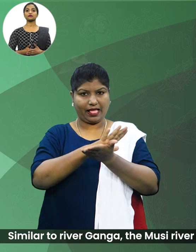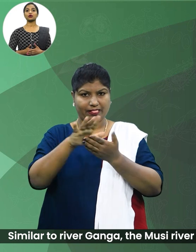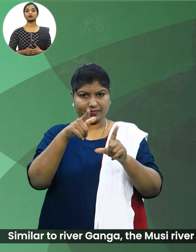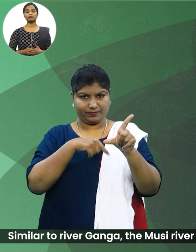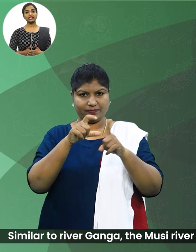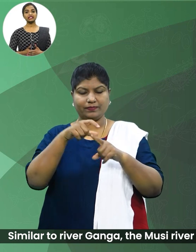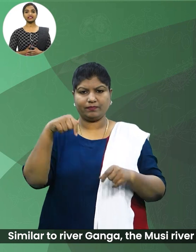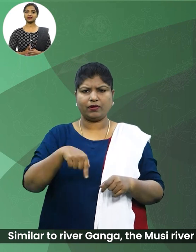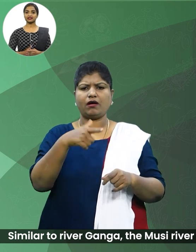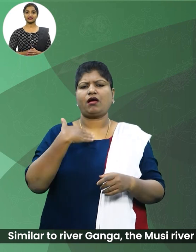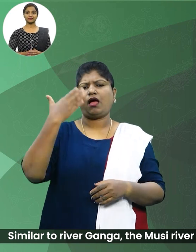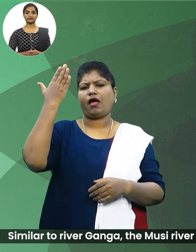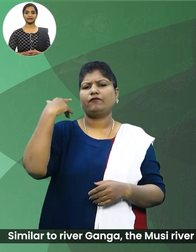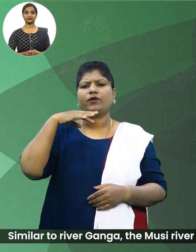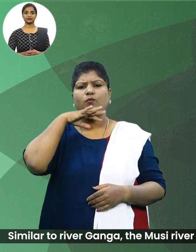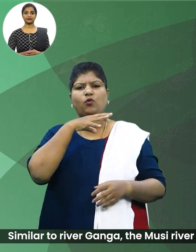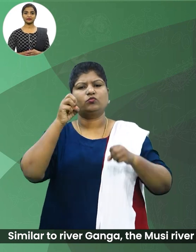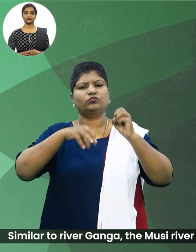for many years.